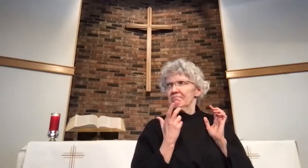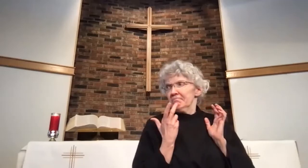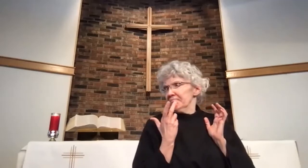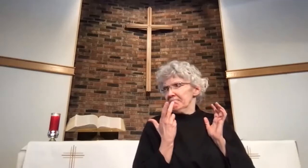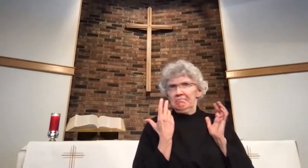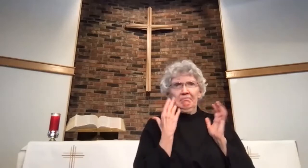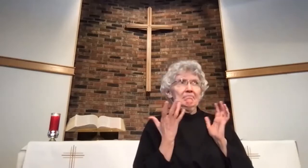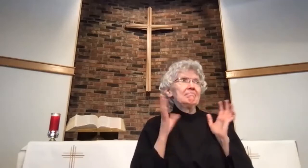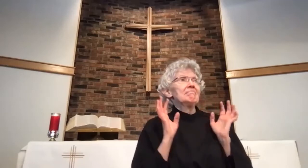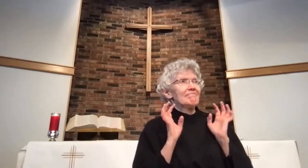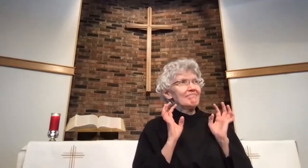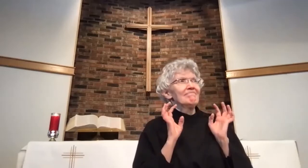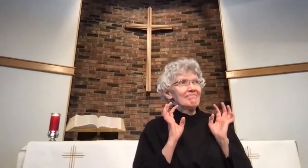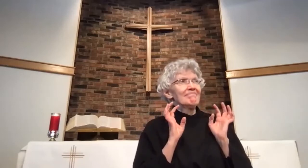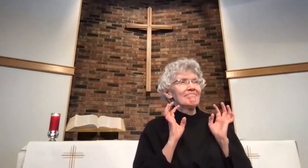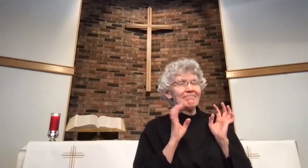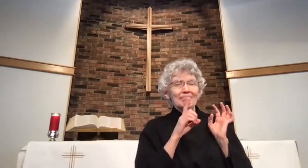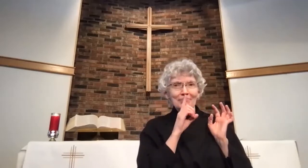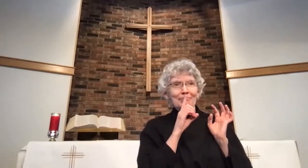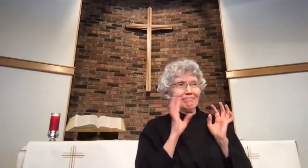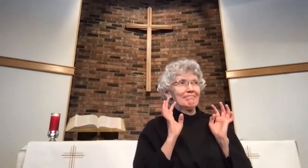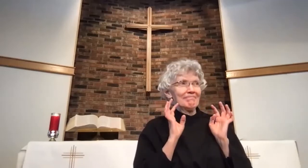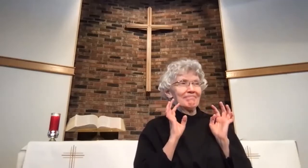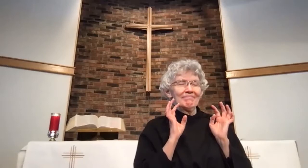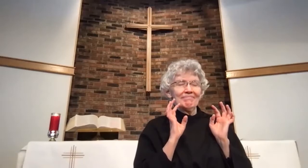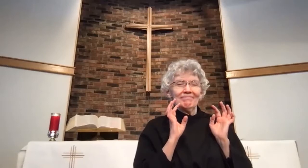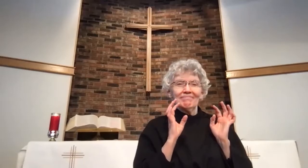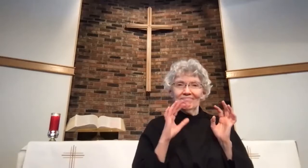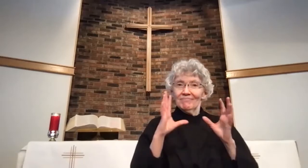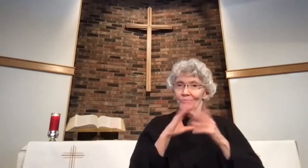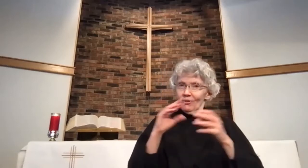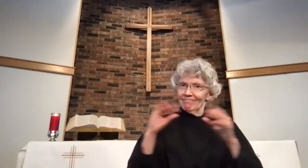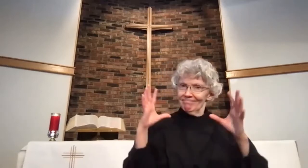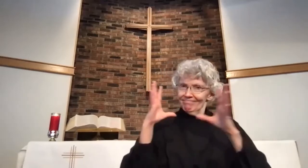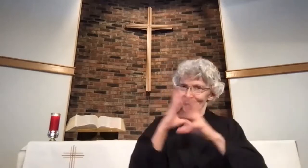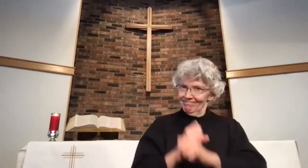it. And they were afraid to ask him about it.